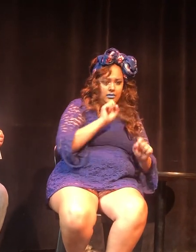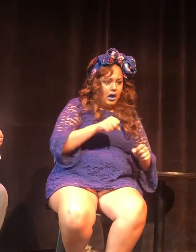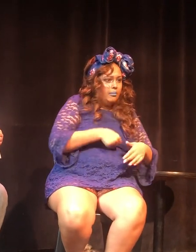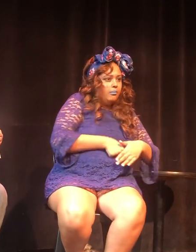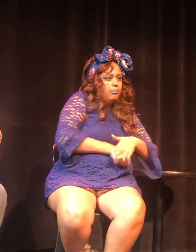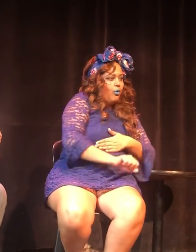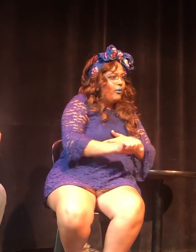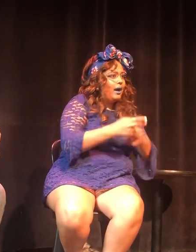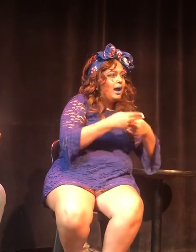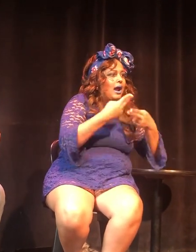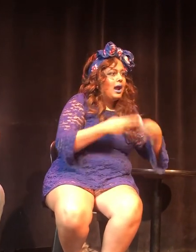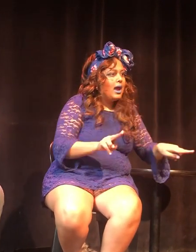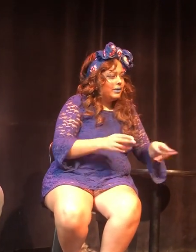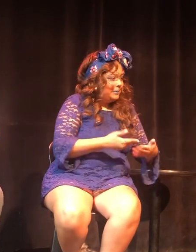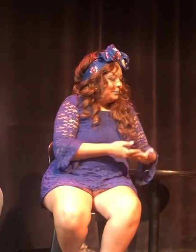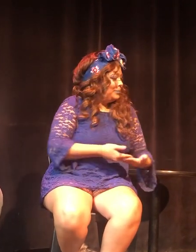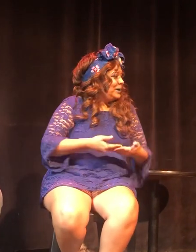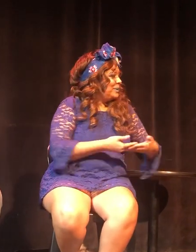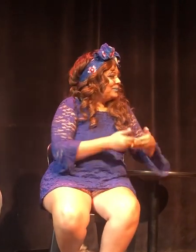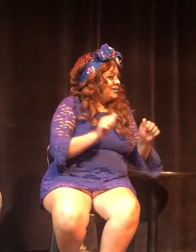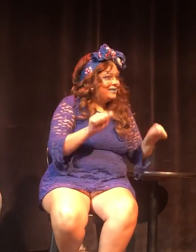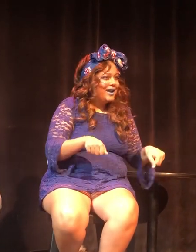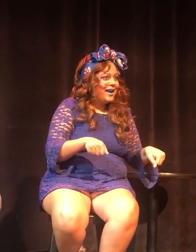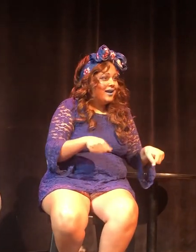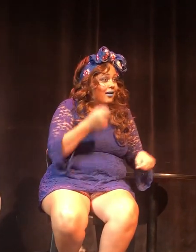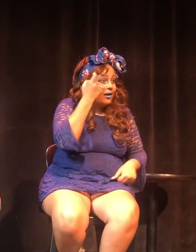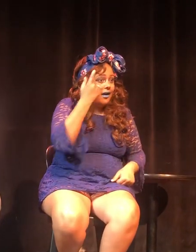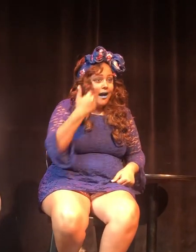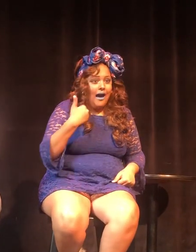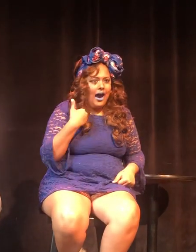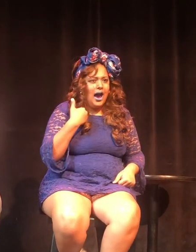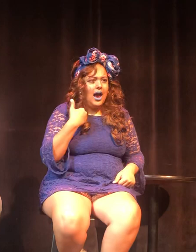ZZ chromosomes, which is the male pairing.